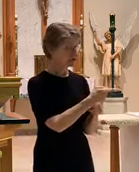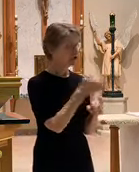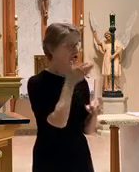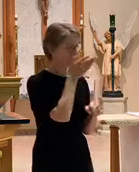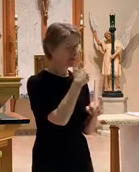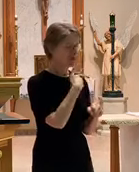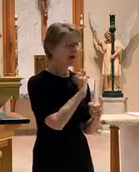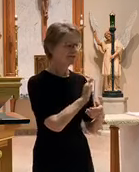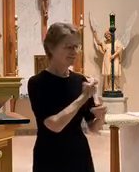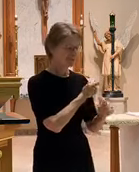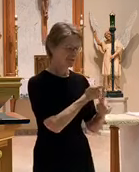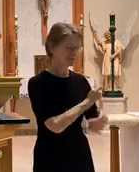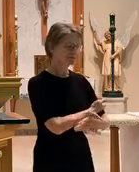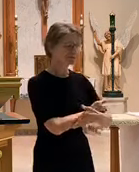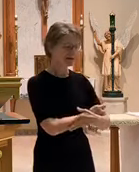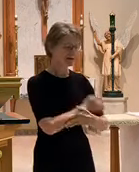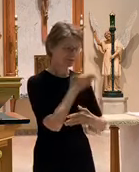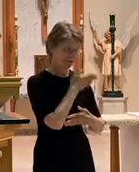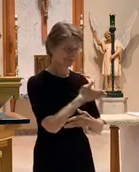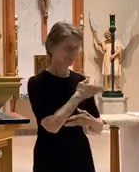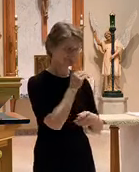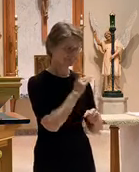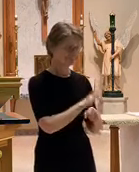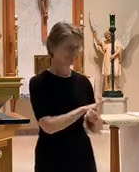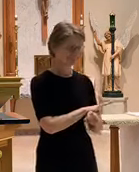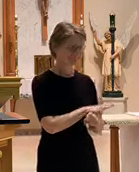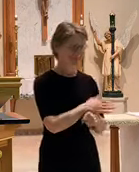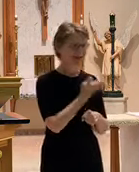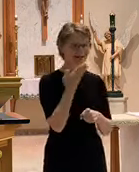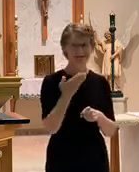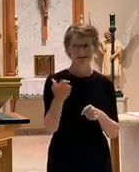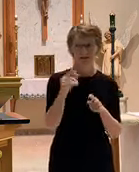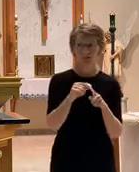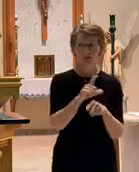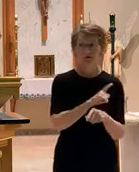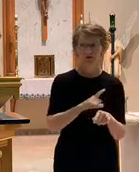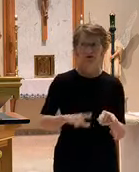fondling a baby son." The word of the Lord.